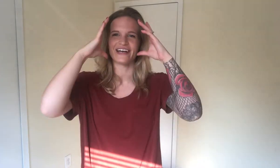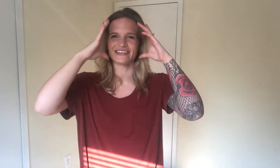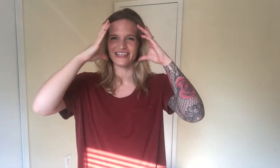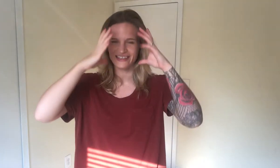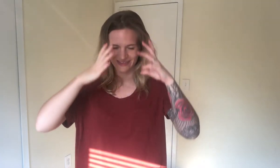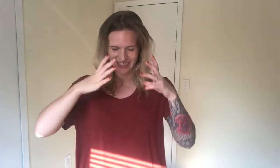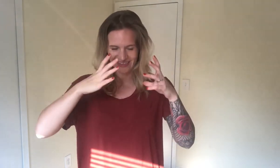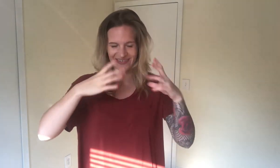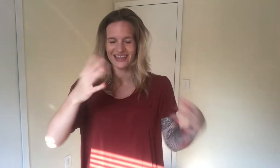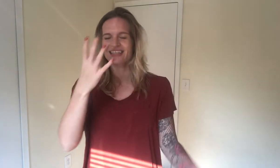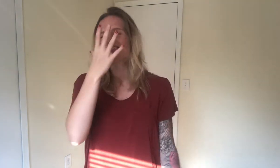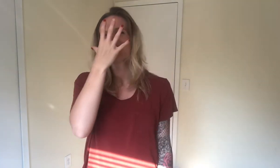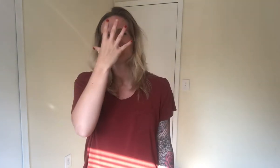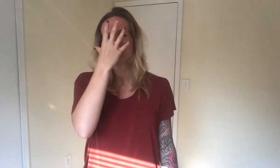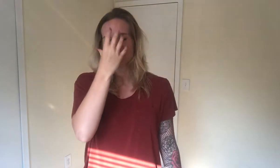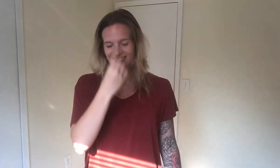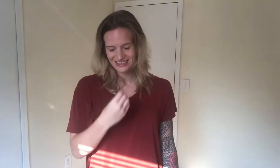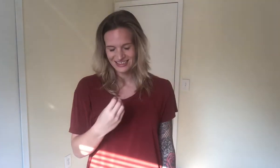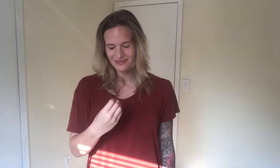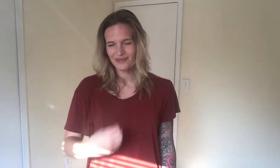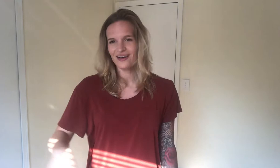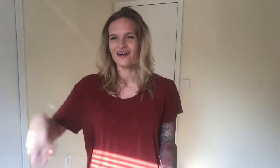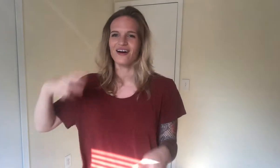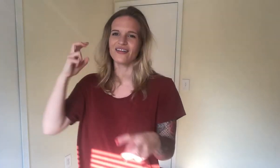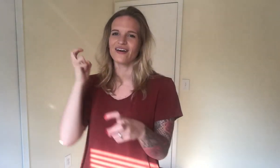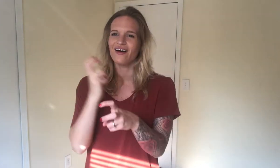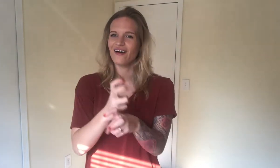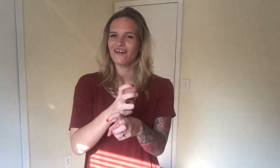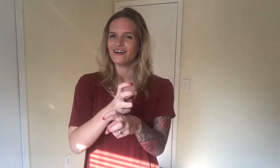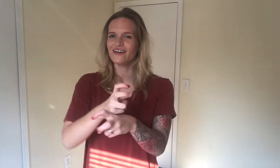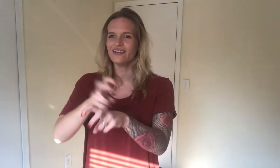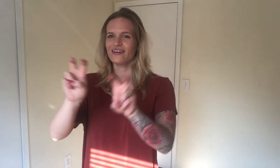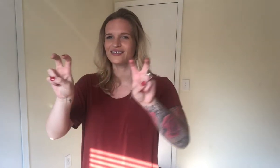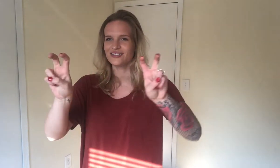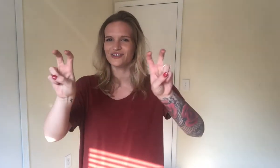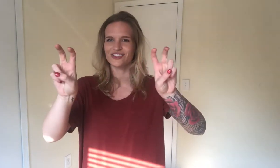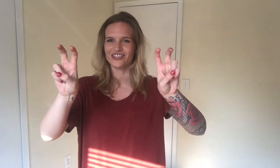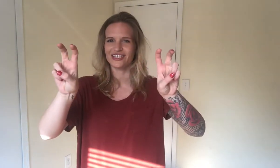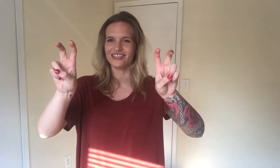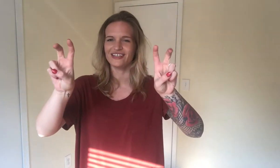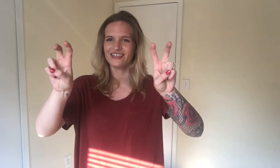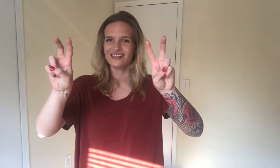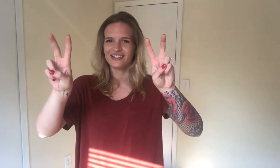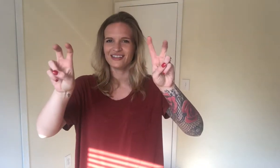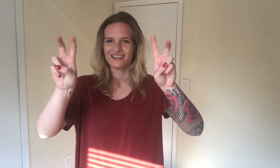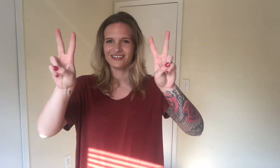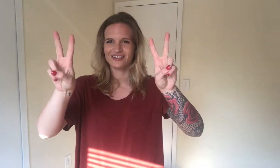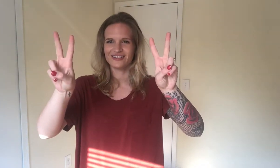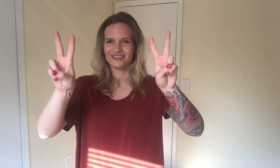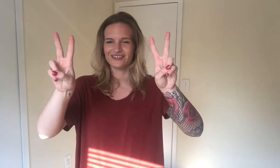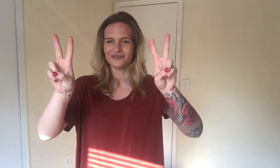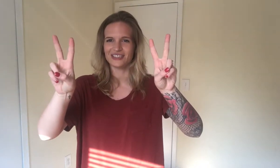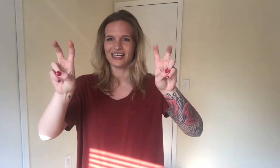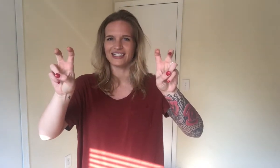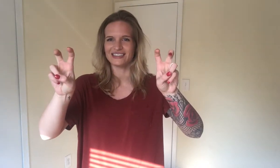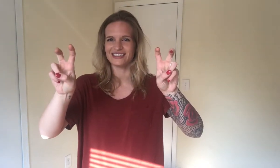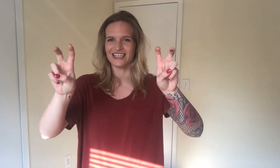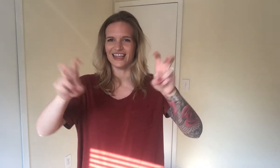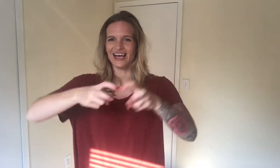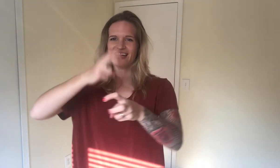head like go down with it. Sleep on the hard. Two crooked, two signs like that,